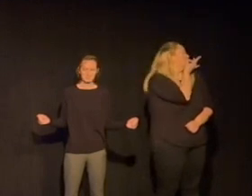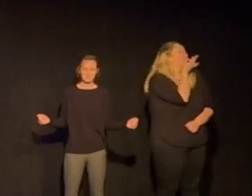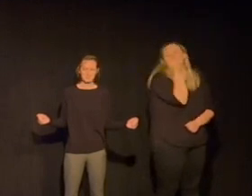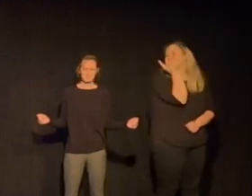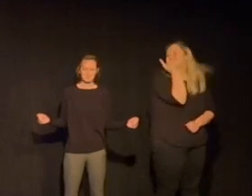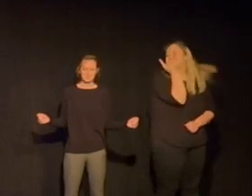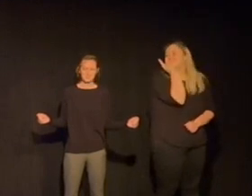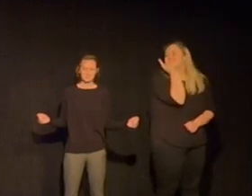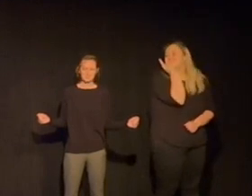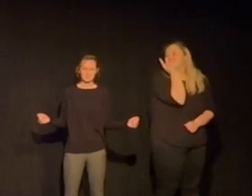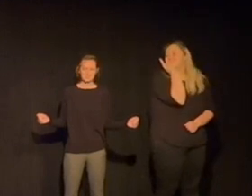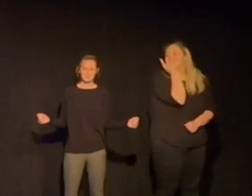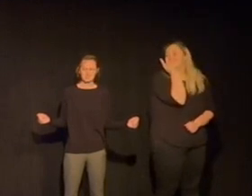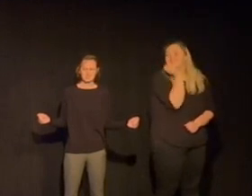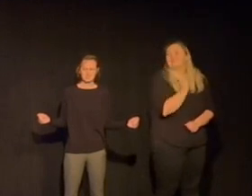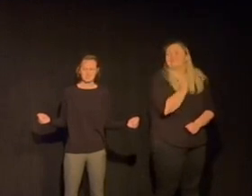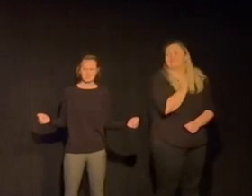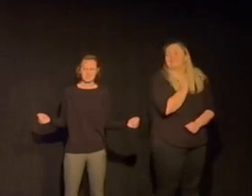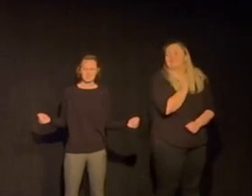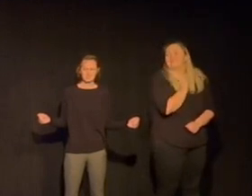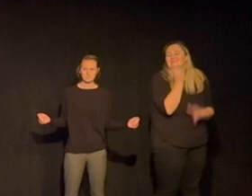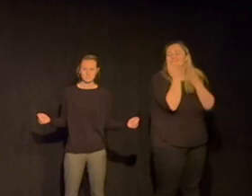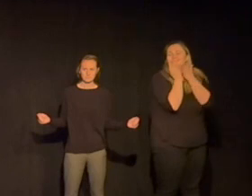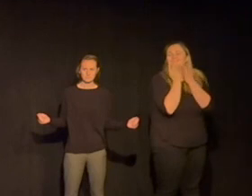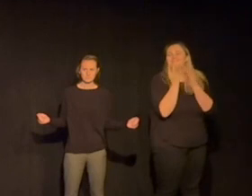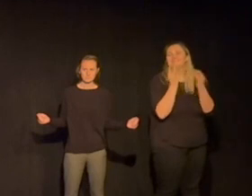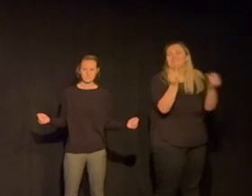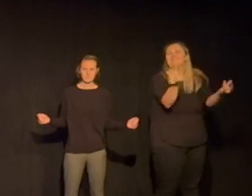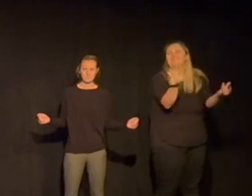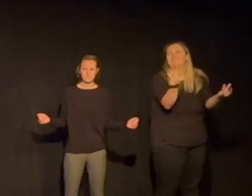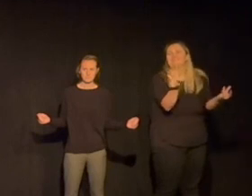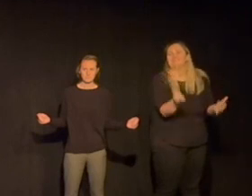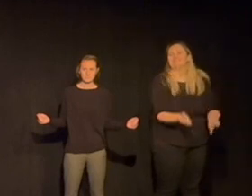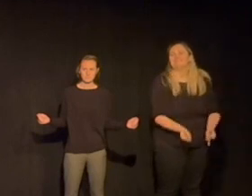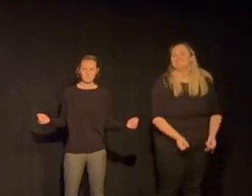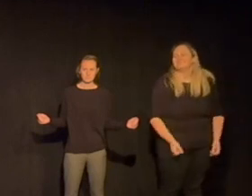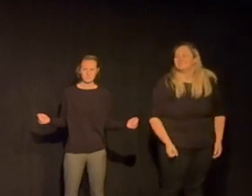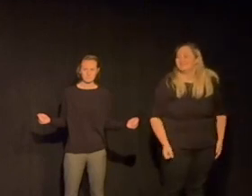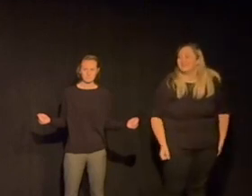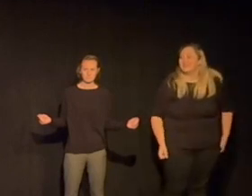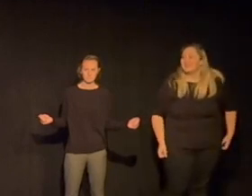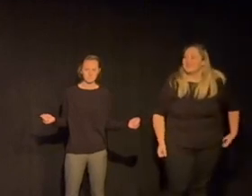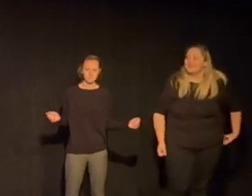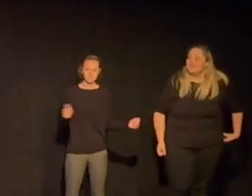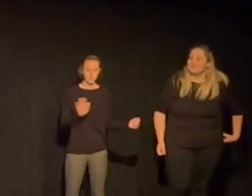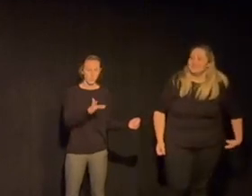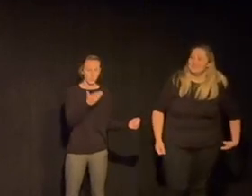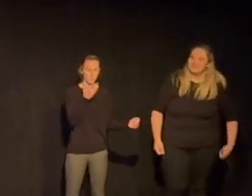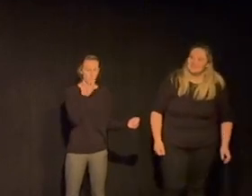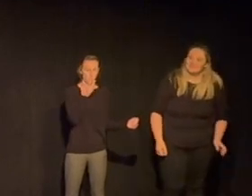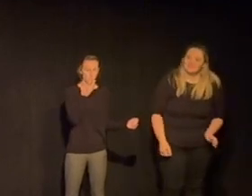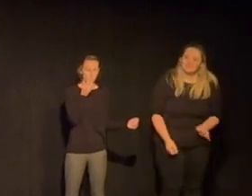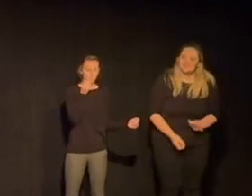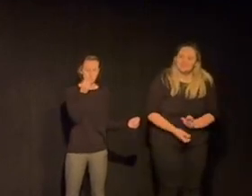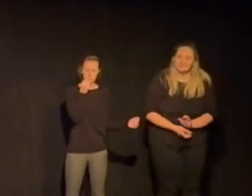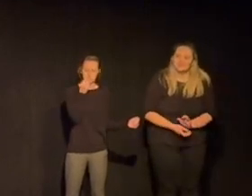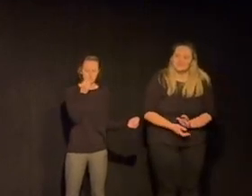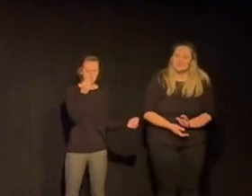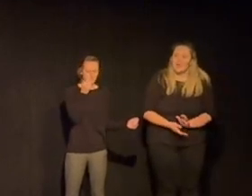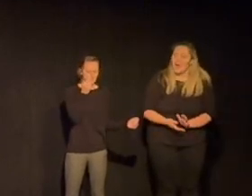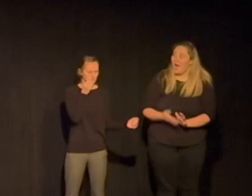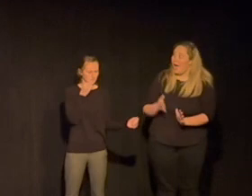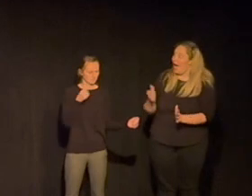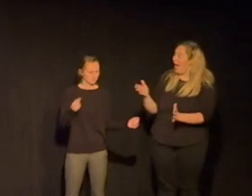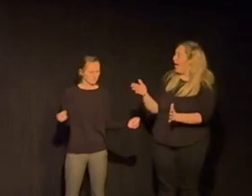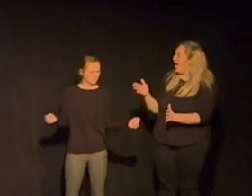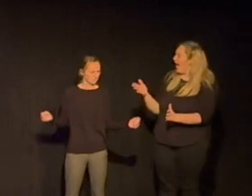The taste of fireflies. Your favorite snack.